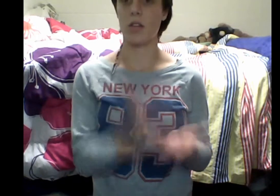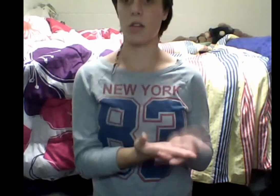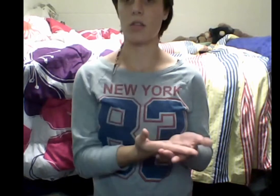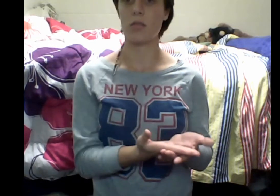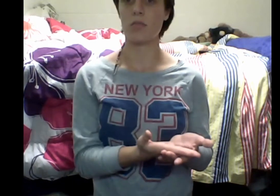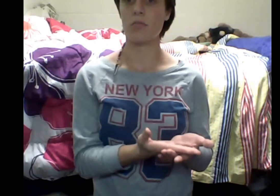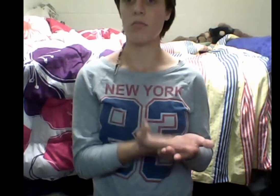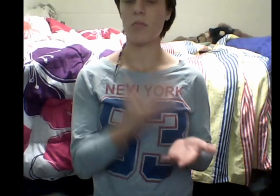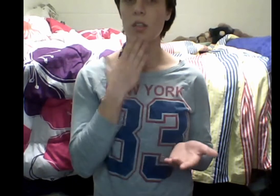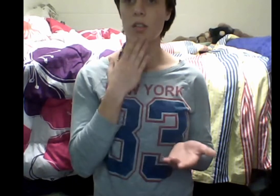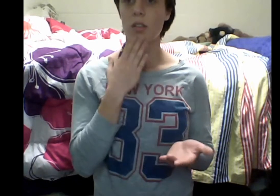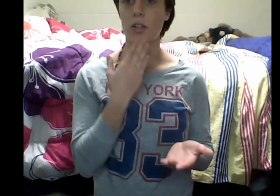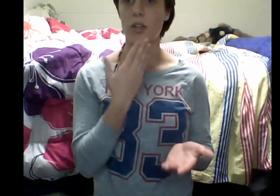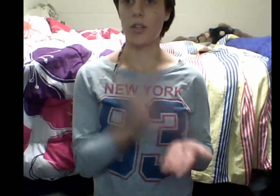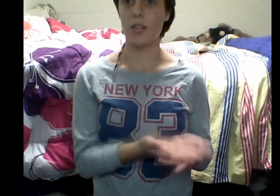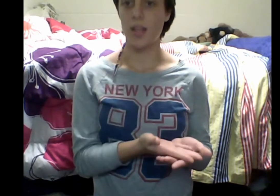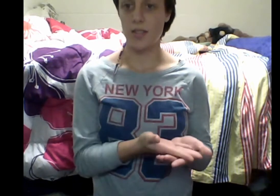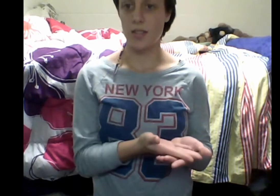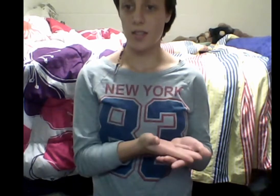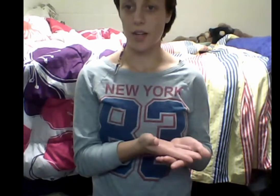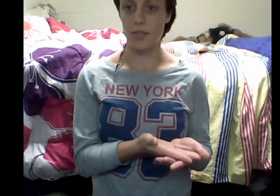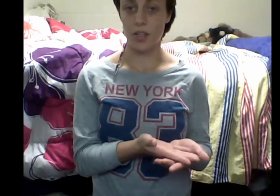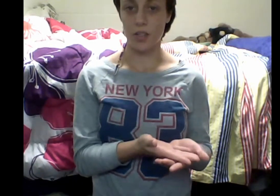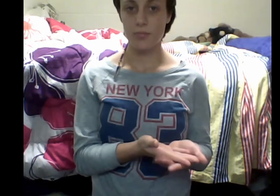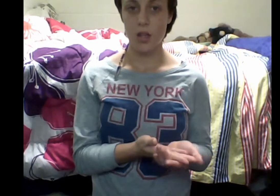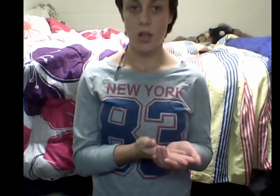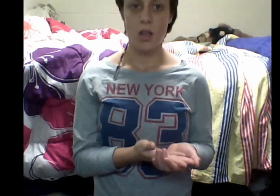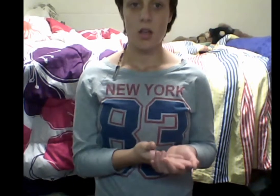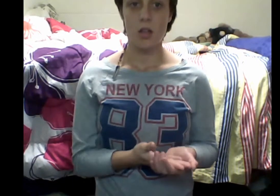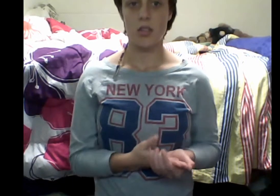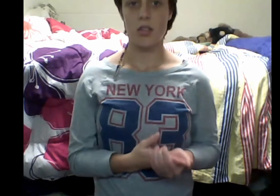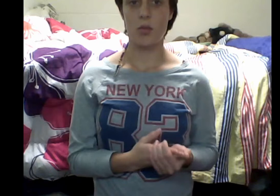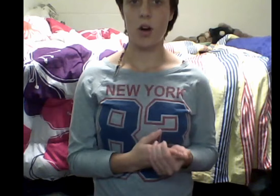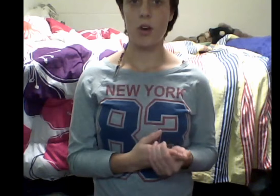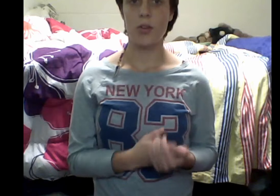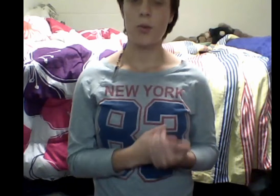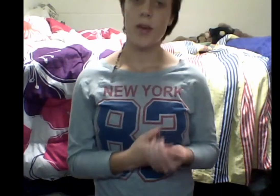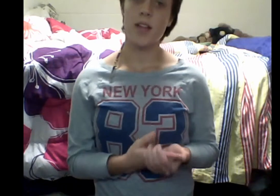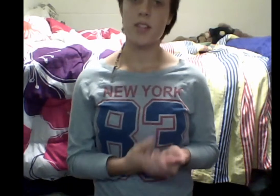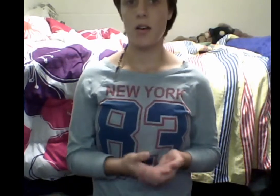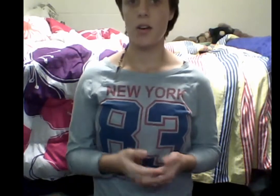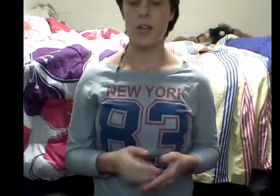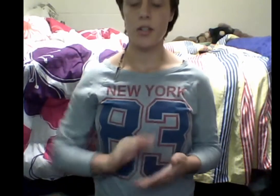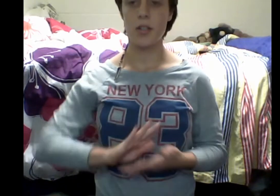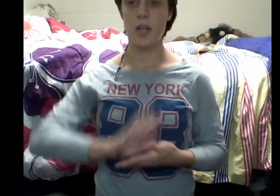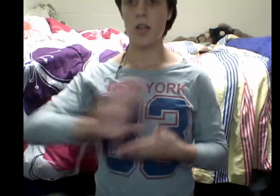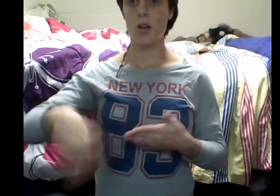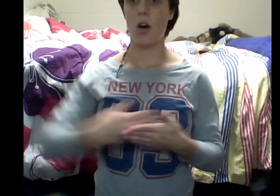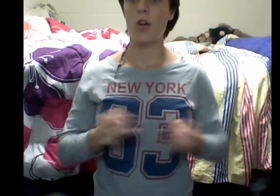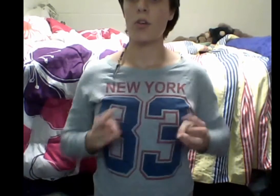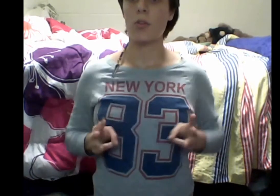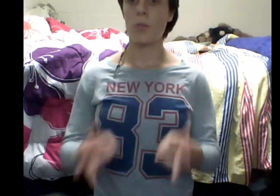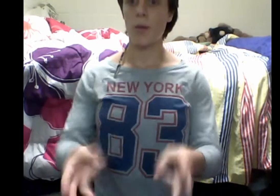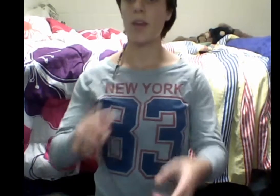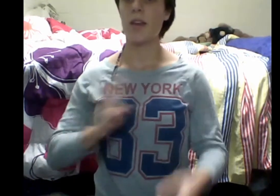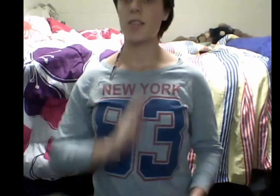gonna, good. That's the sign for good. So let's do all your ways are good. So all your ways